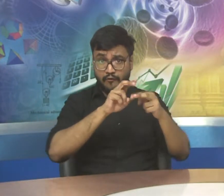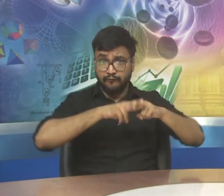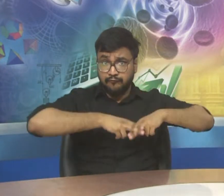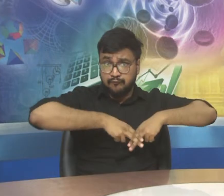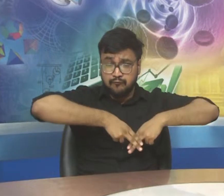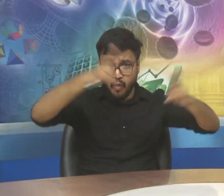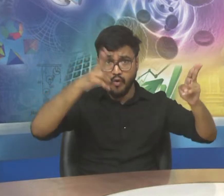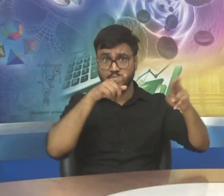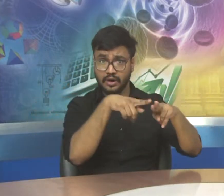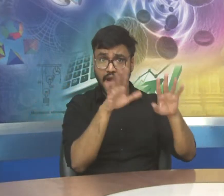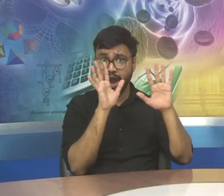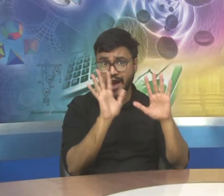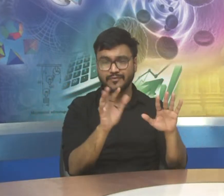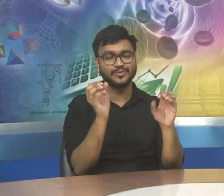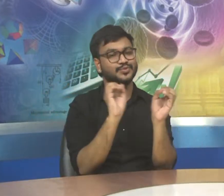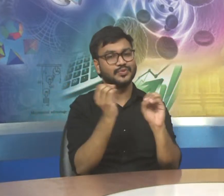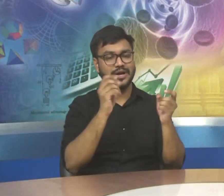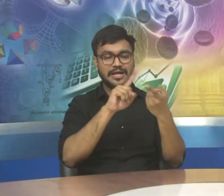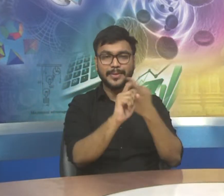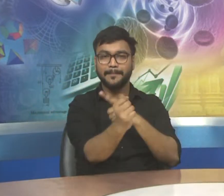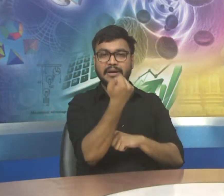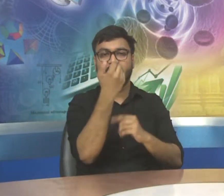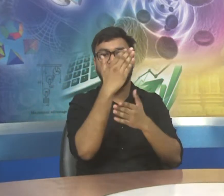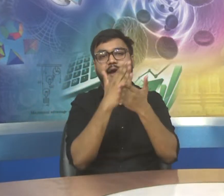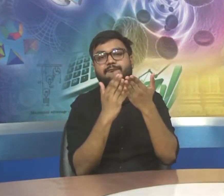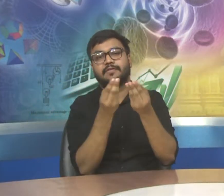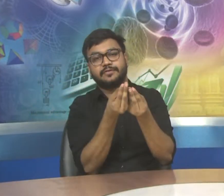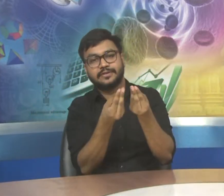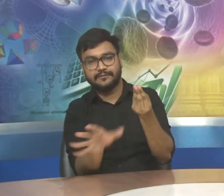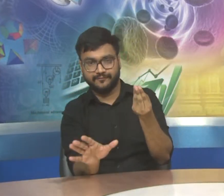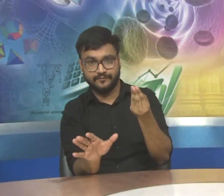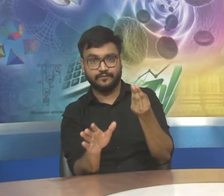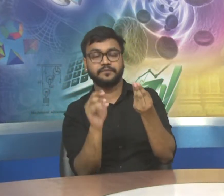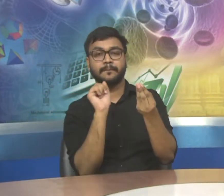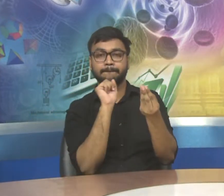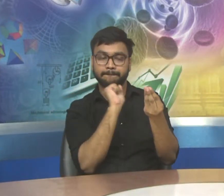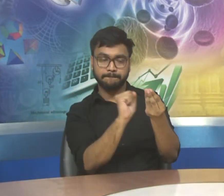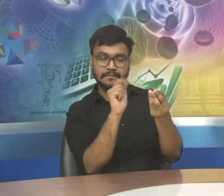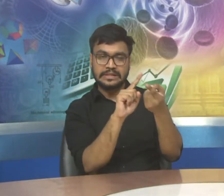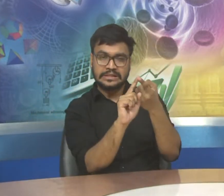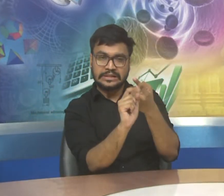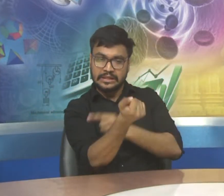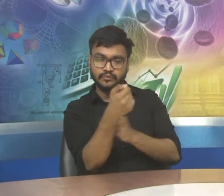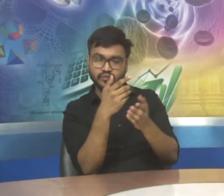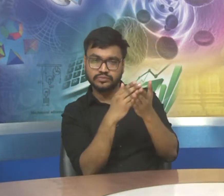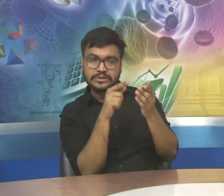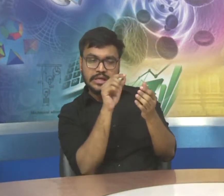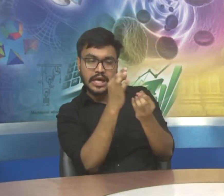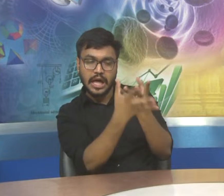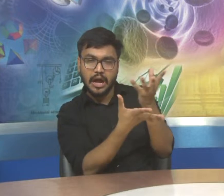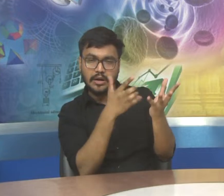which shows there is electrical energy and light energy.